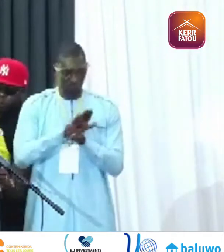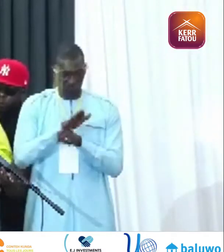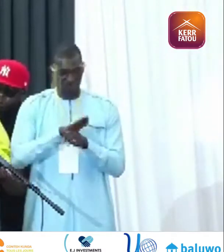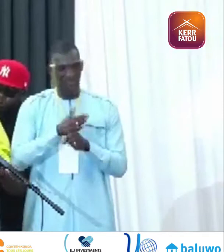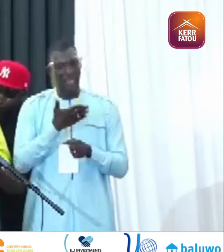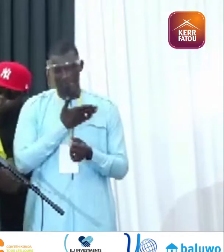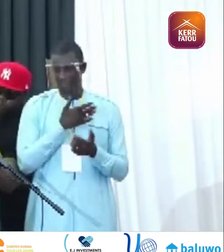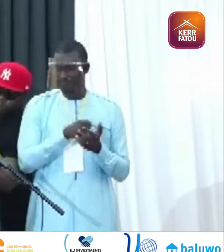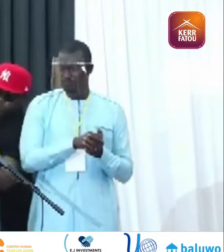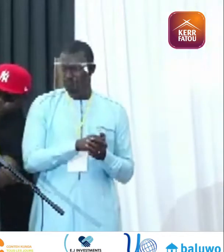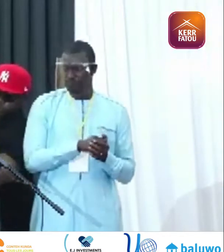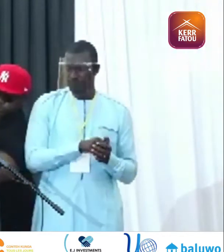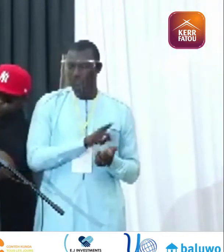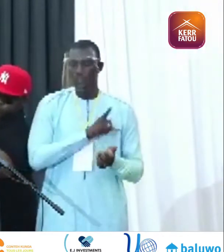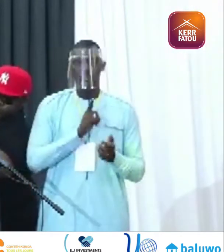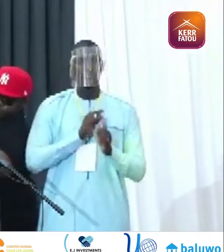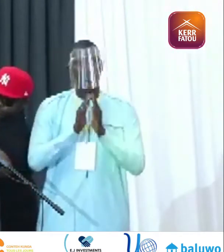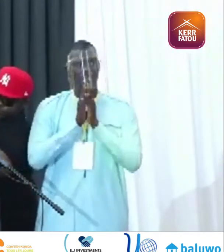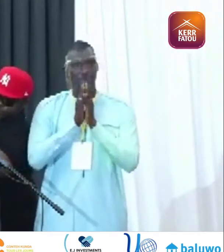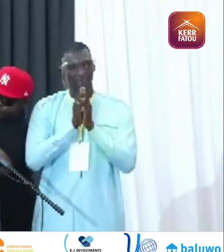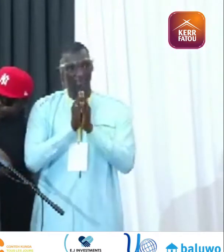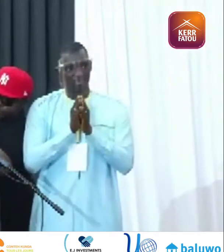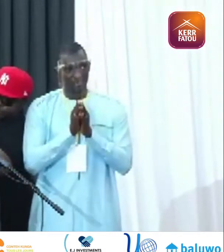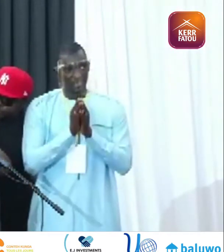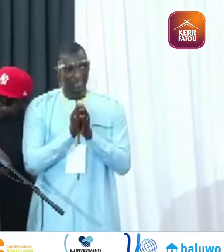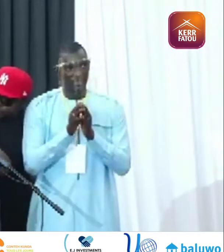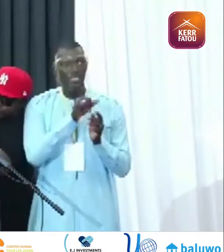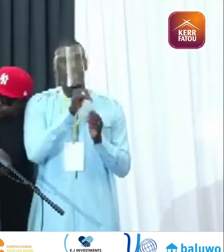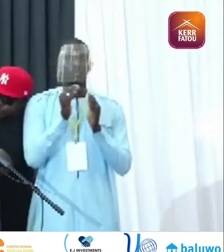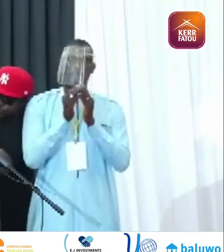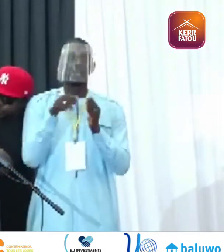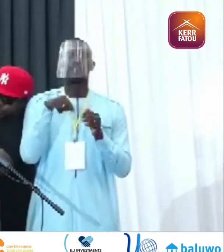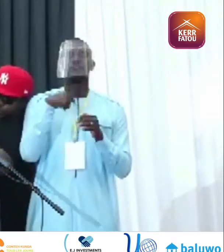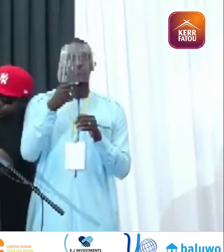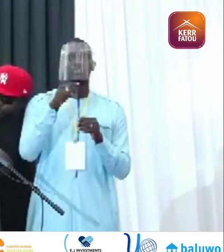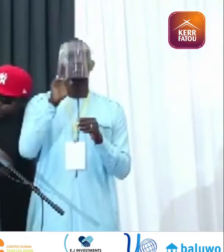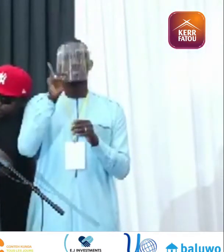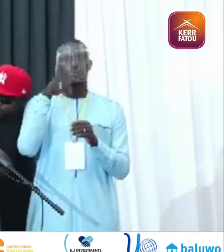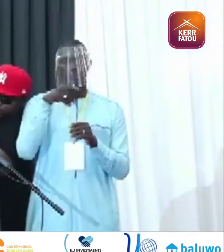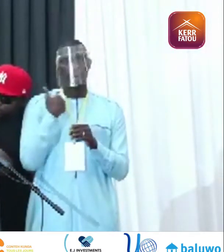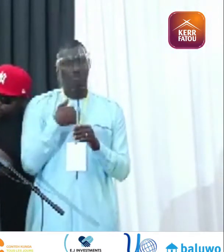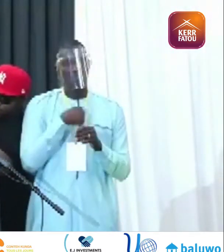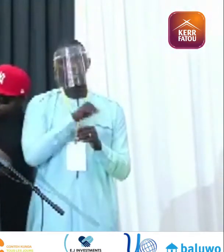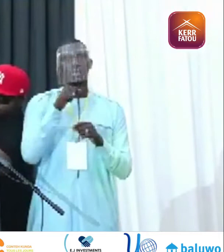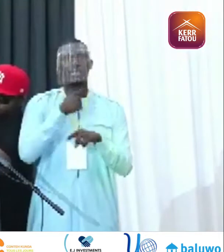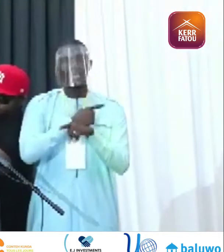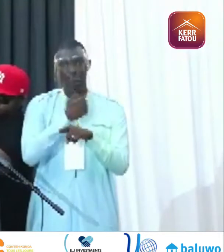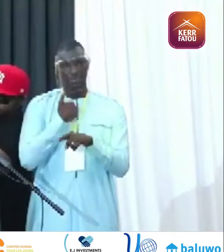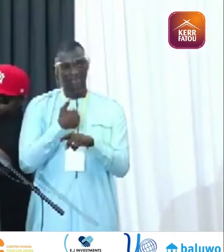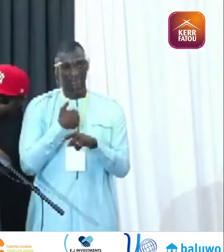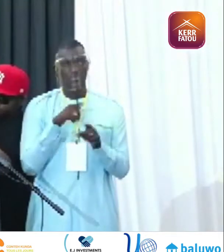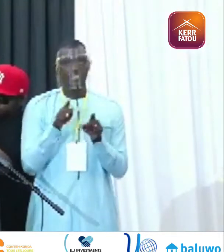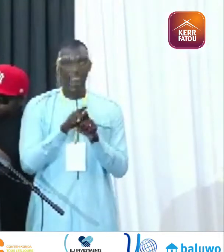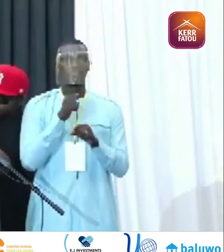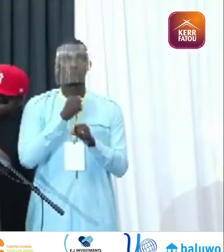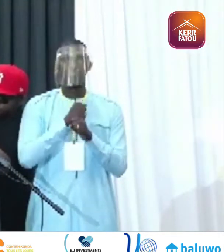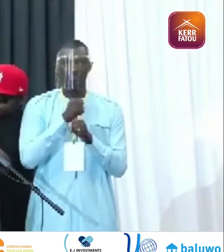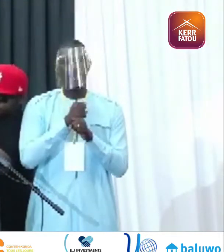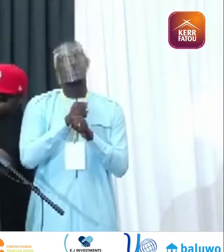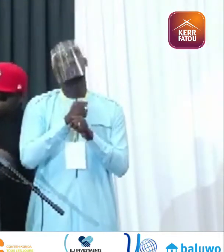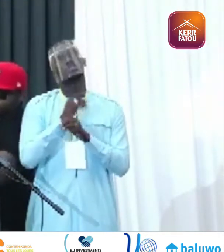so ñu ko ñaanal di ñaanal wa UDP di ñaanal rewmi pour yalla